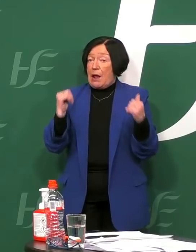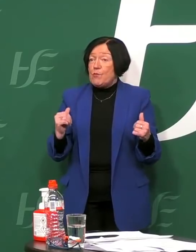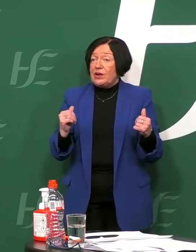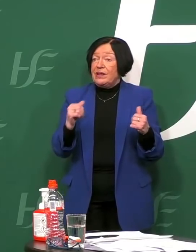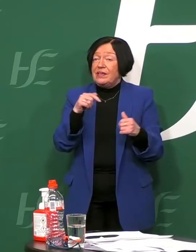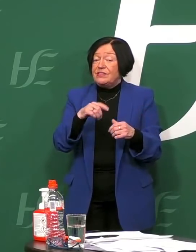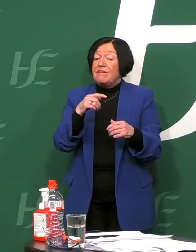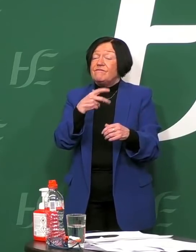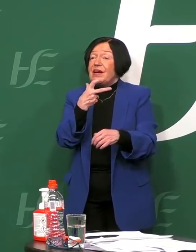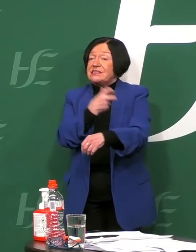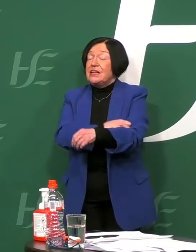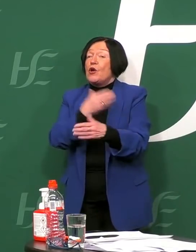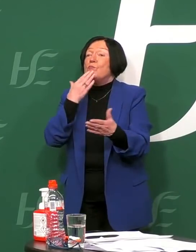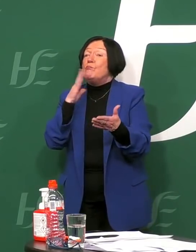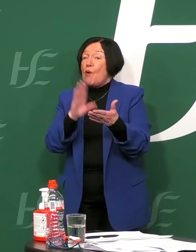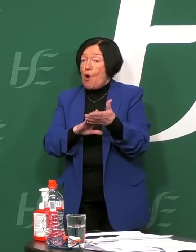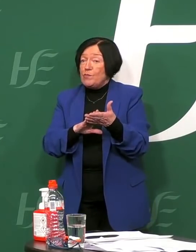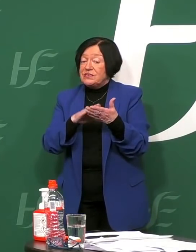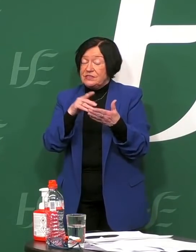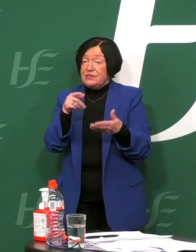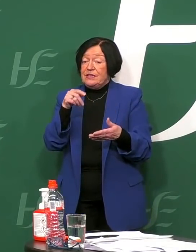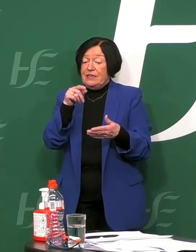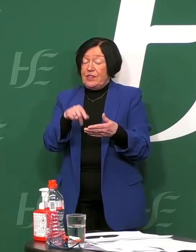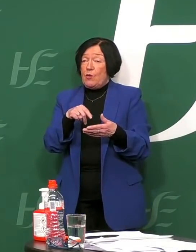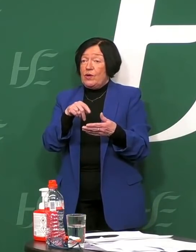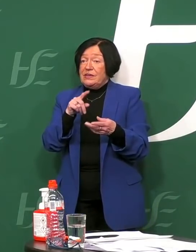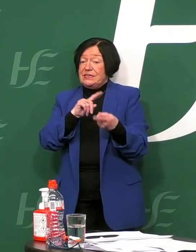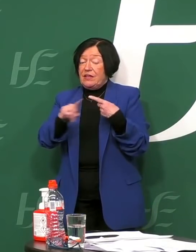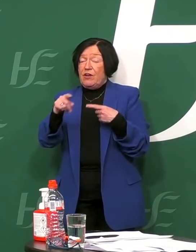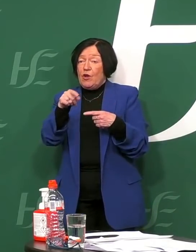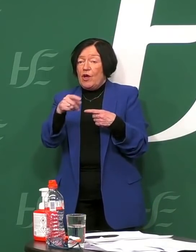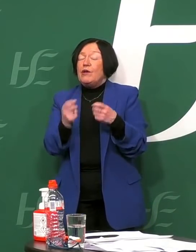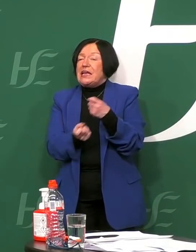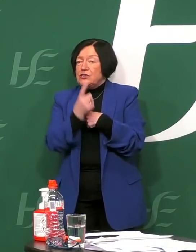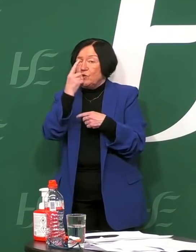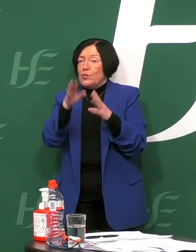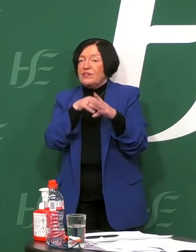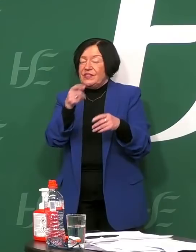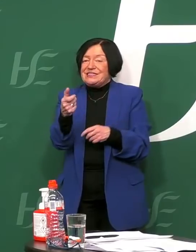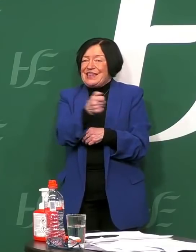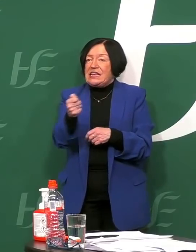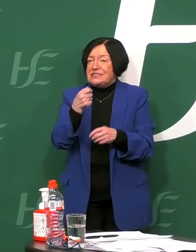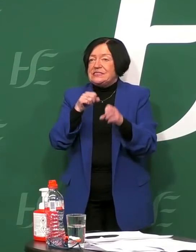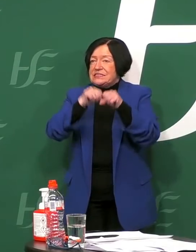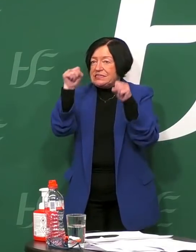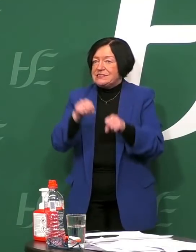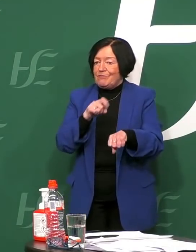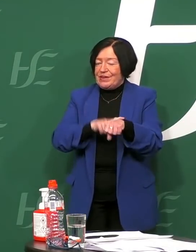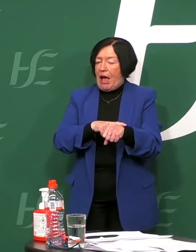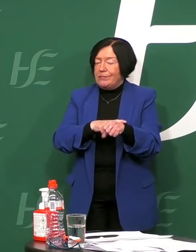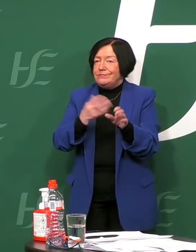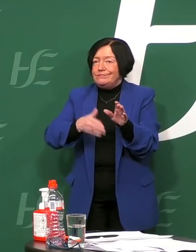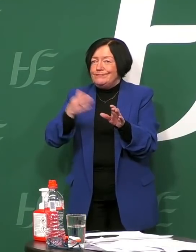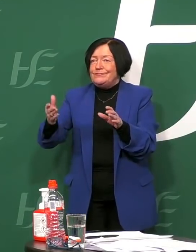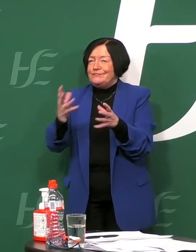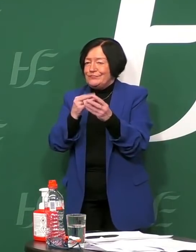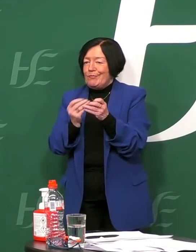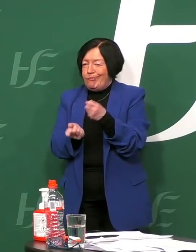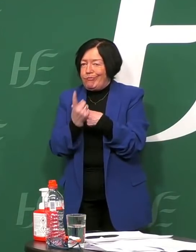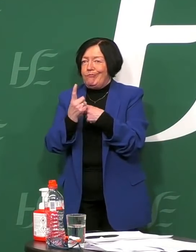terms of the vaccination appointments that are issued, there were issues around, we know that with the texting system from time to time, different